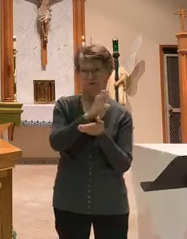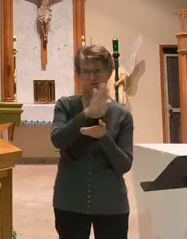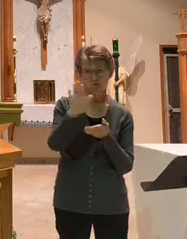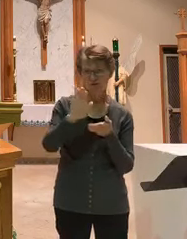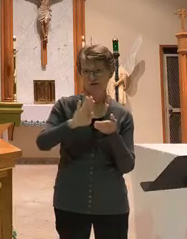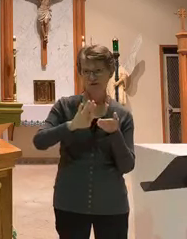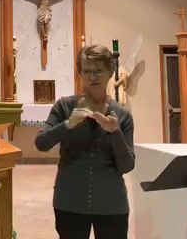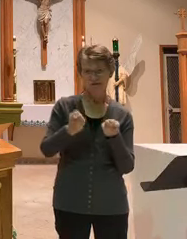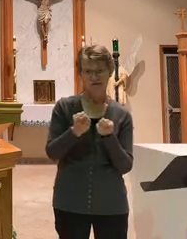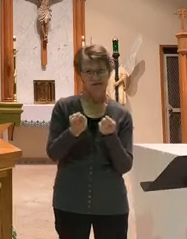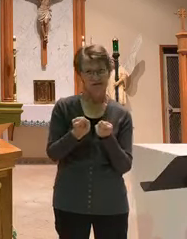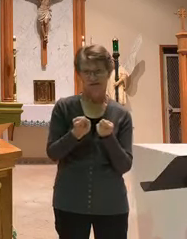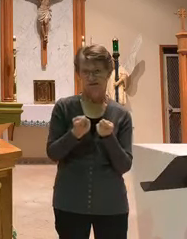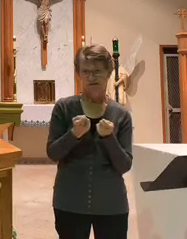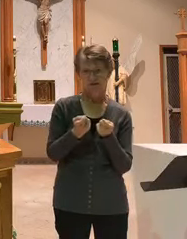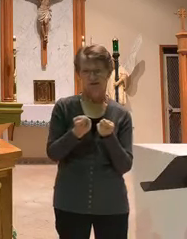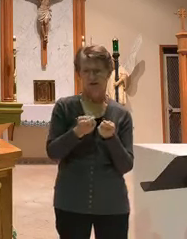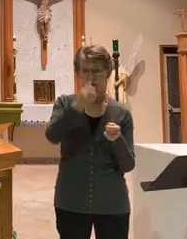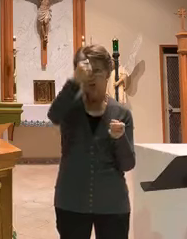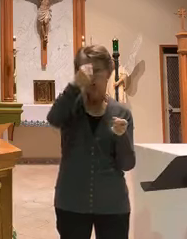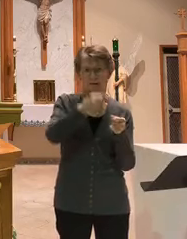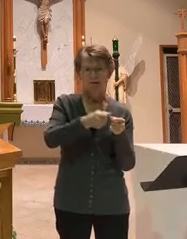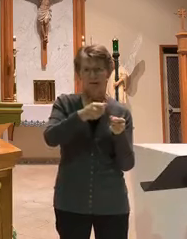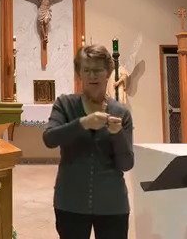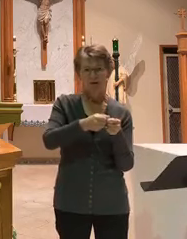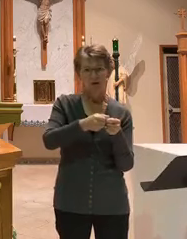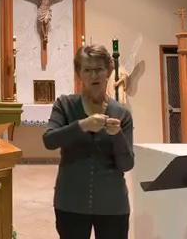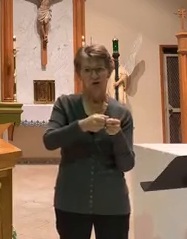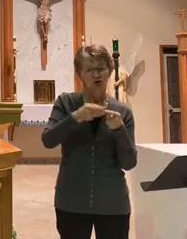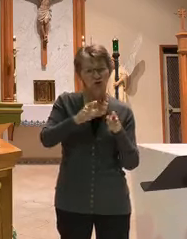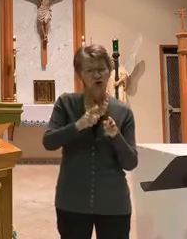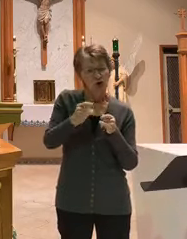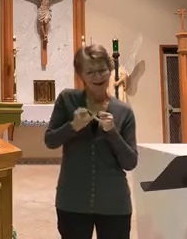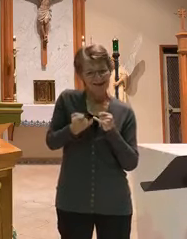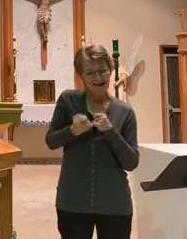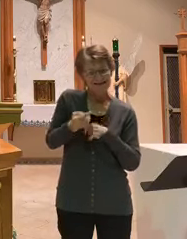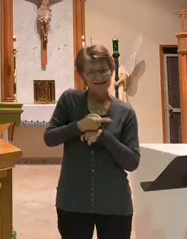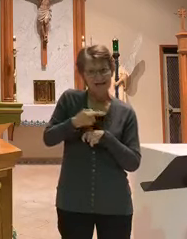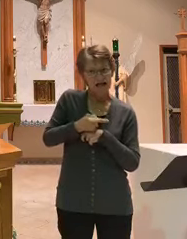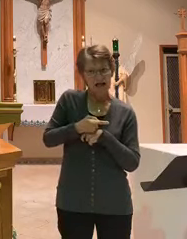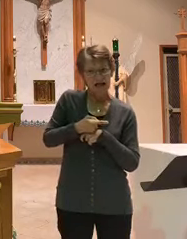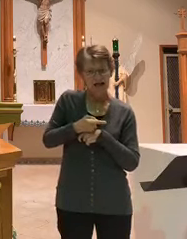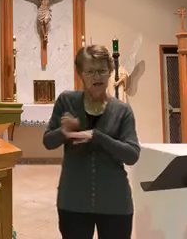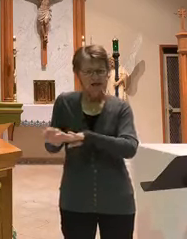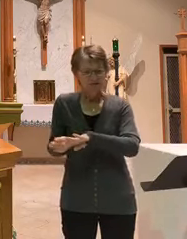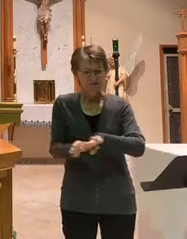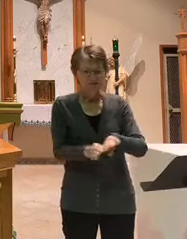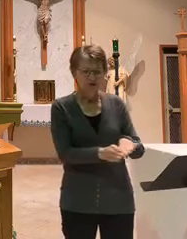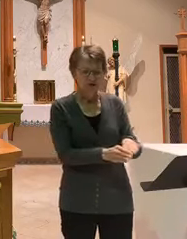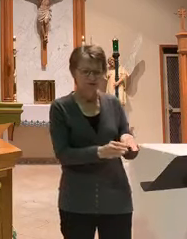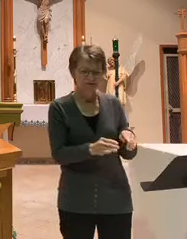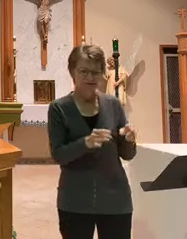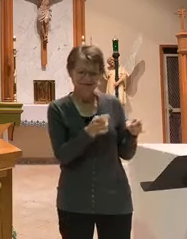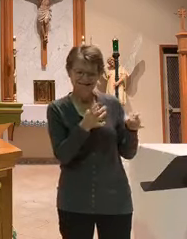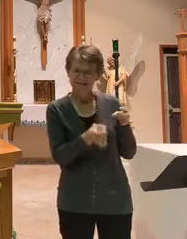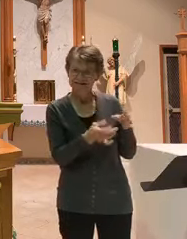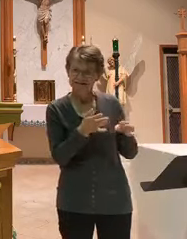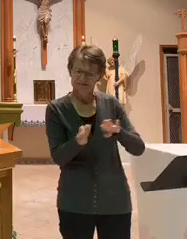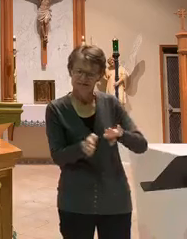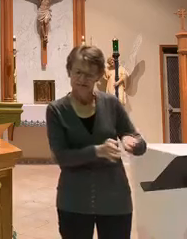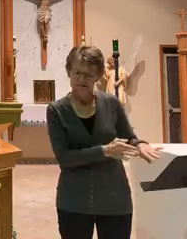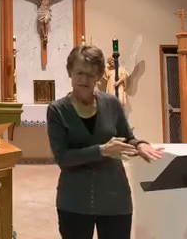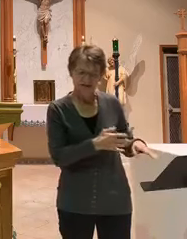Remember your last days, set enmity aside. Remember death and decay, and cease from